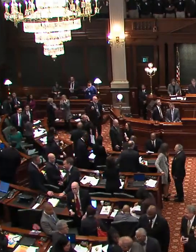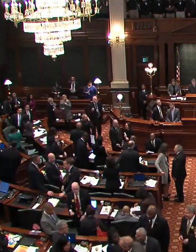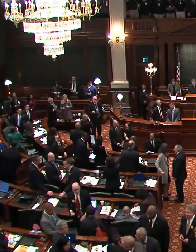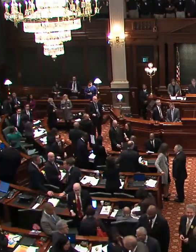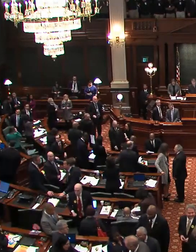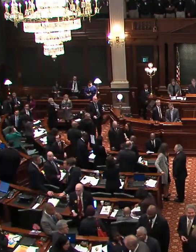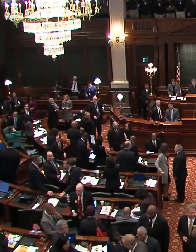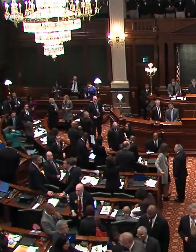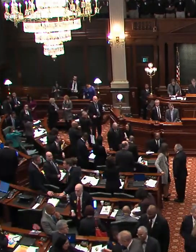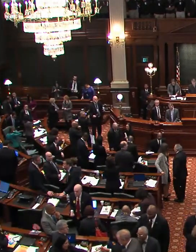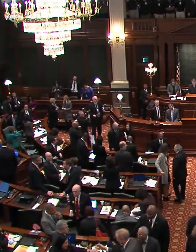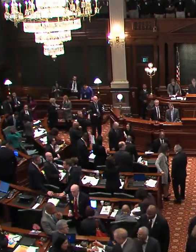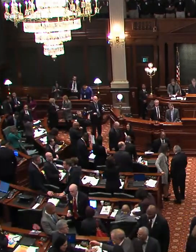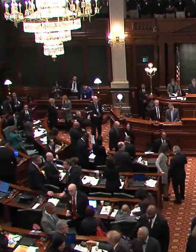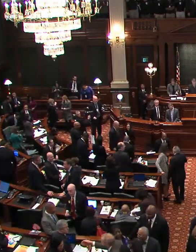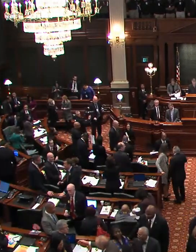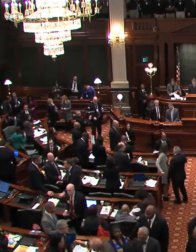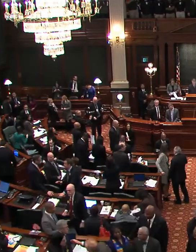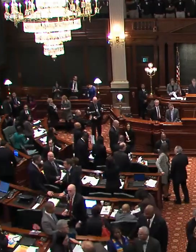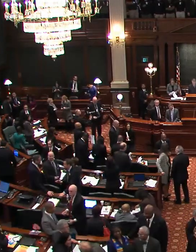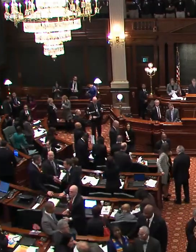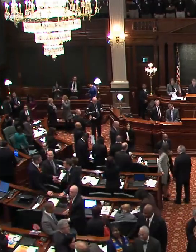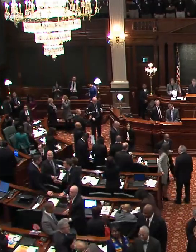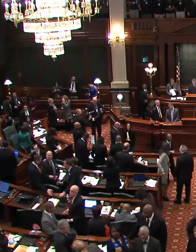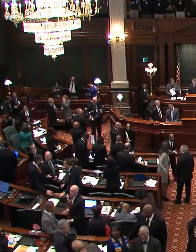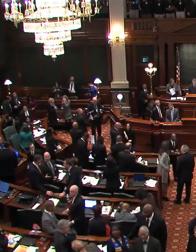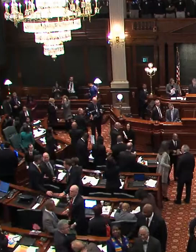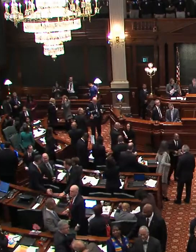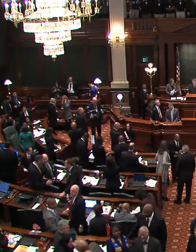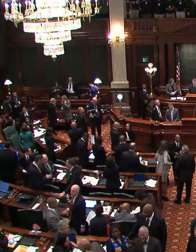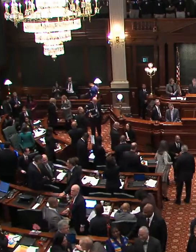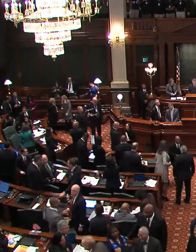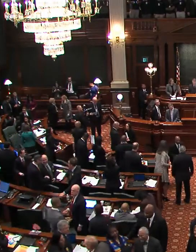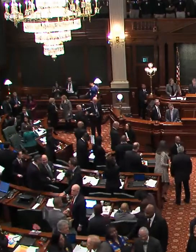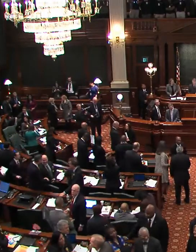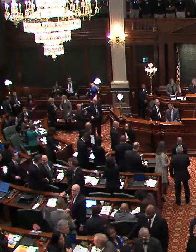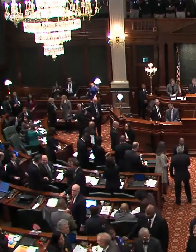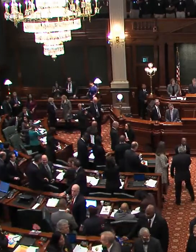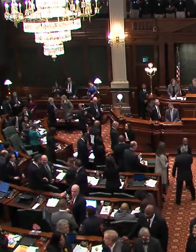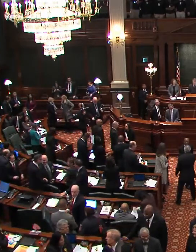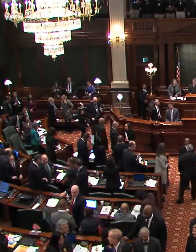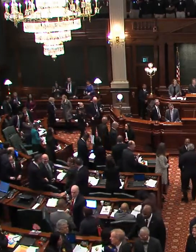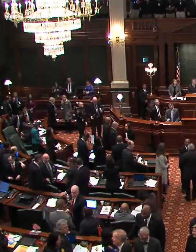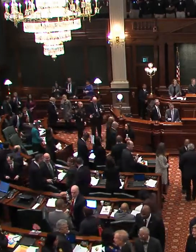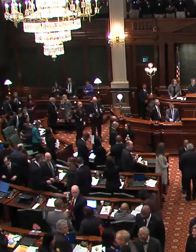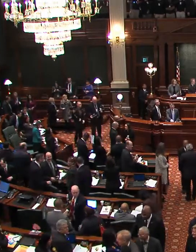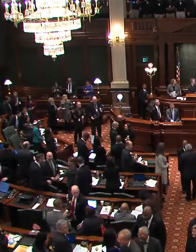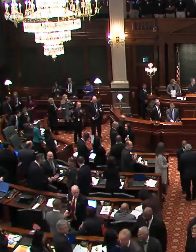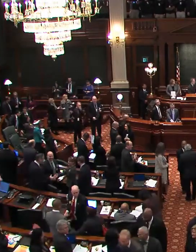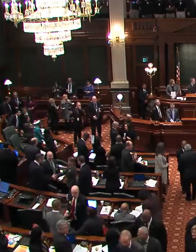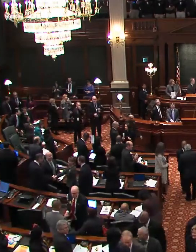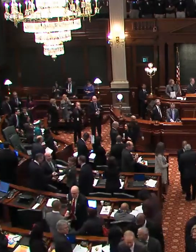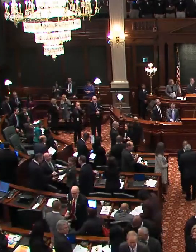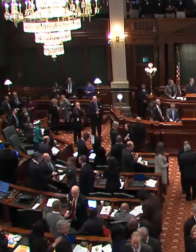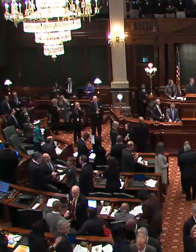no. The ayes have it, and the joint session will now arise. The regular session will come to order.